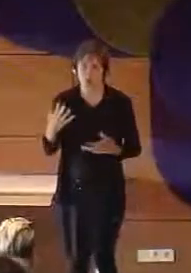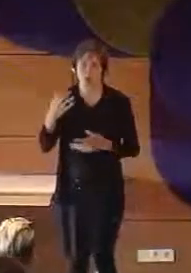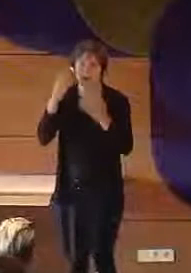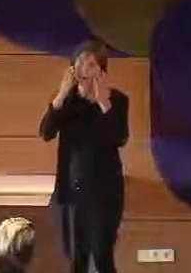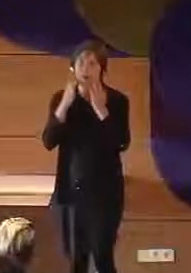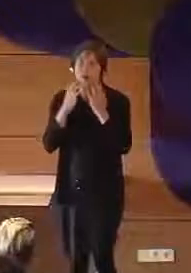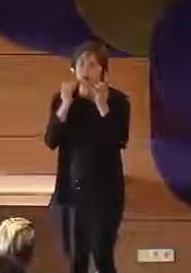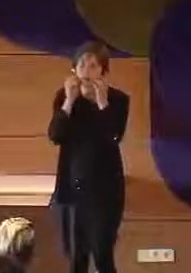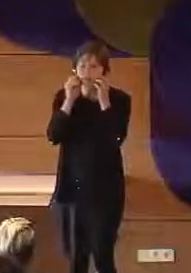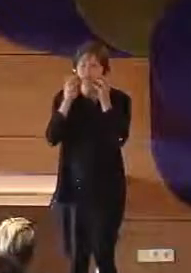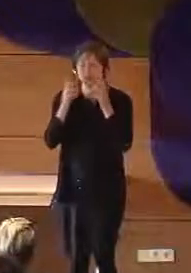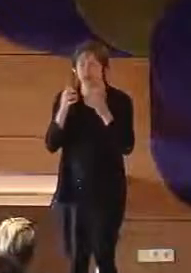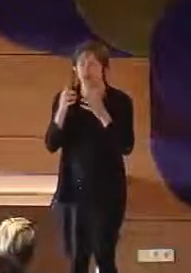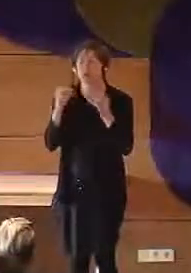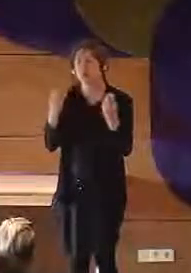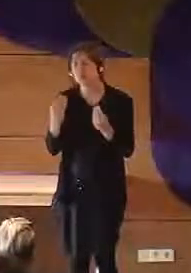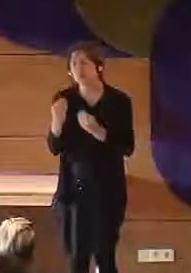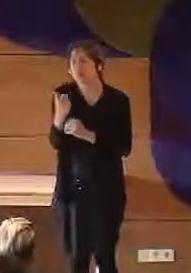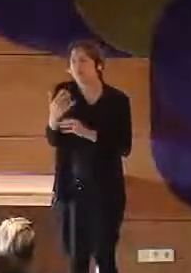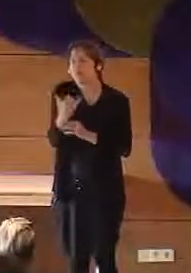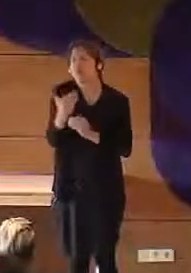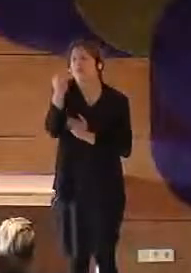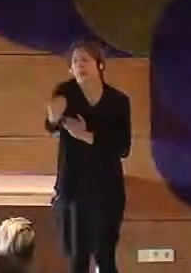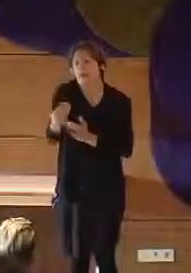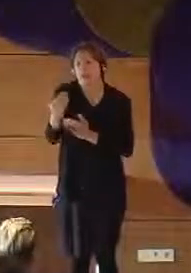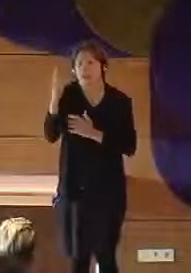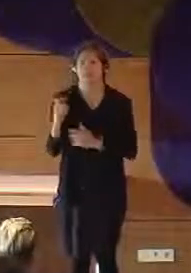completed. So it's how everything fits in together.